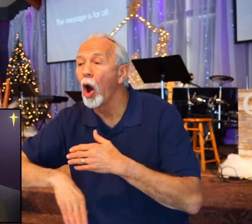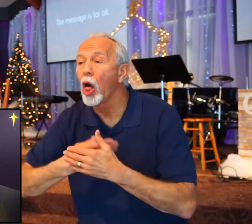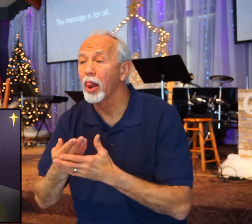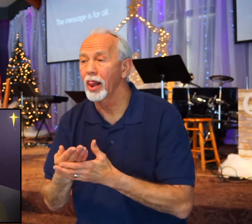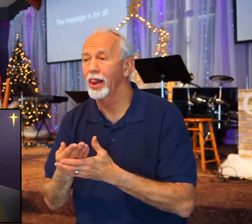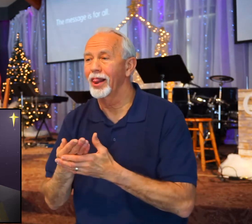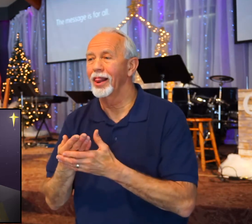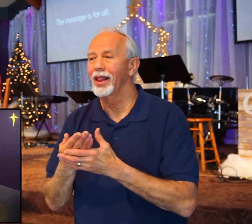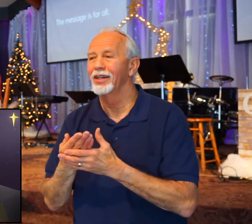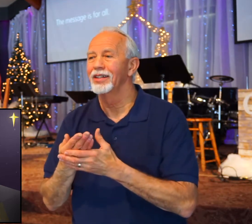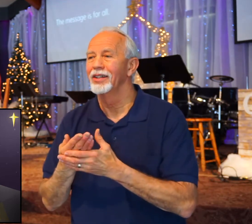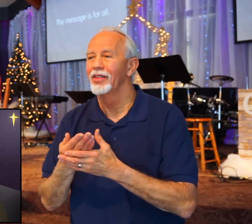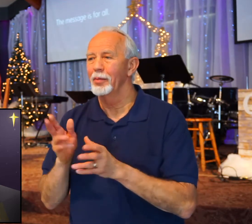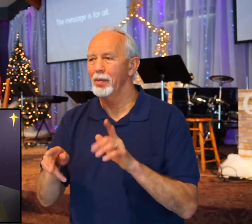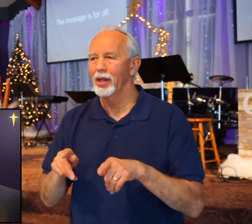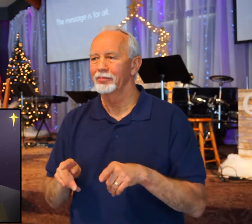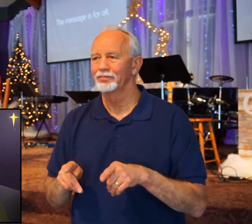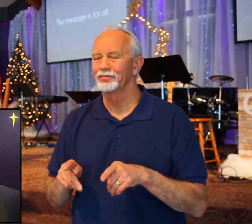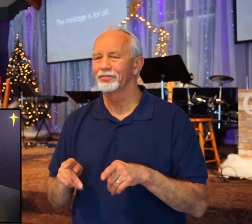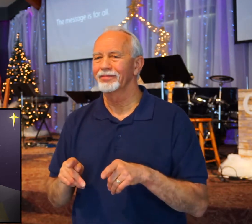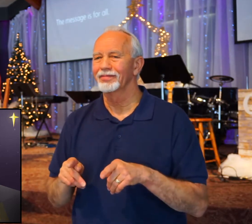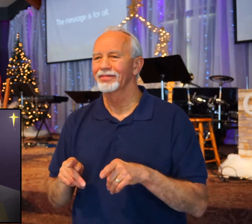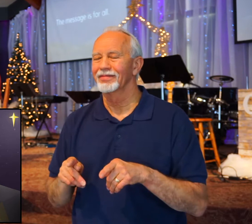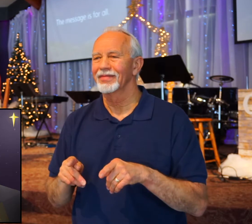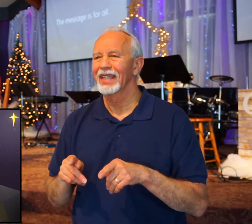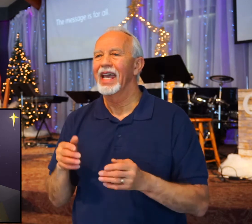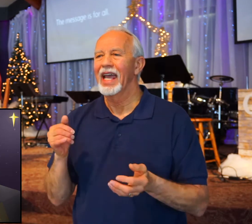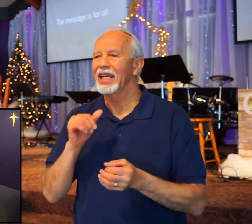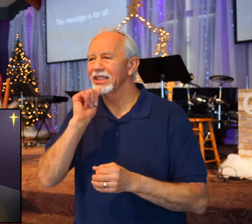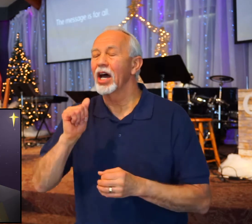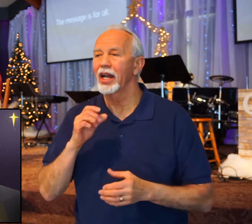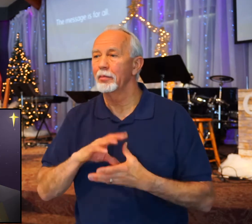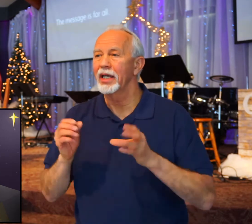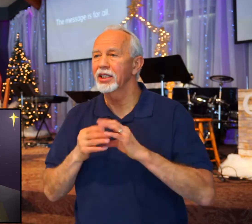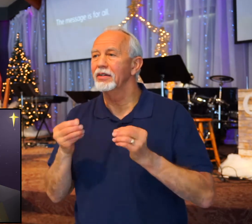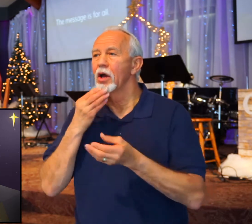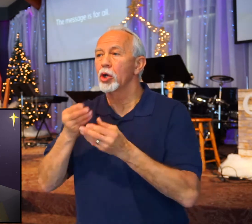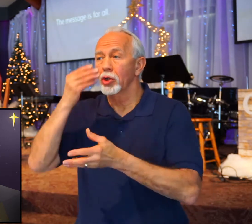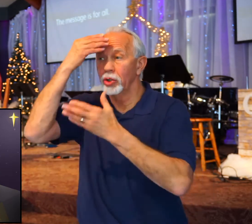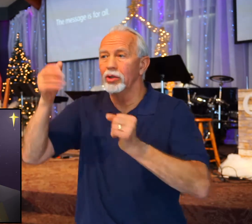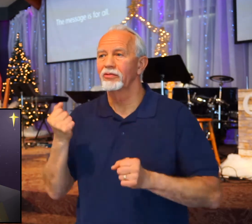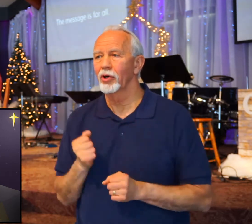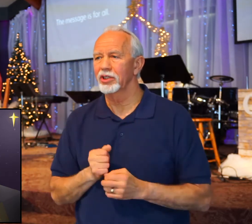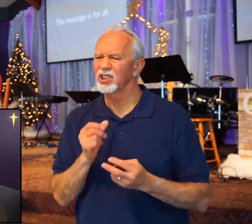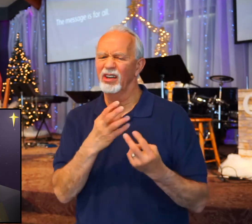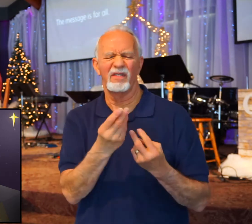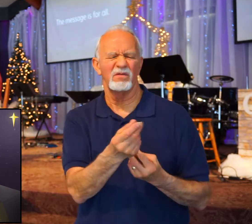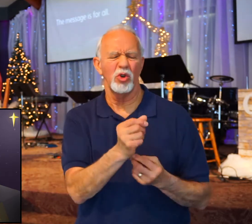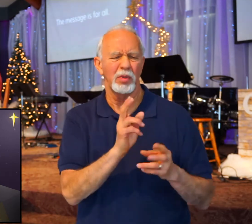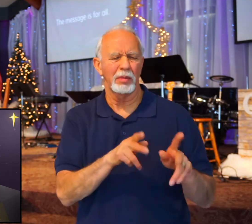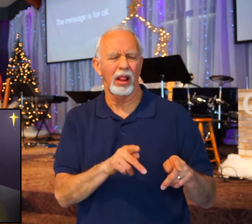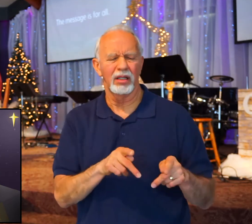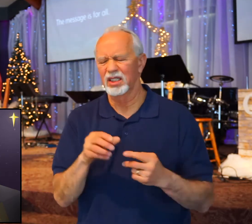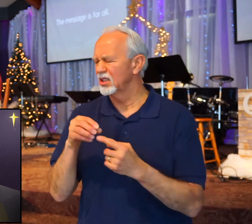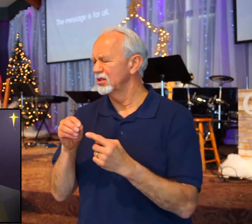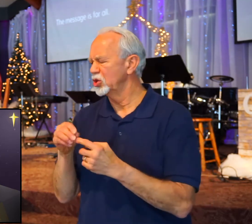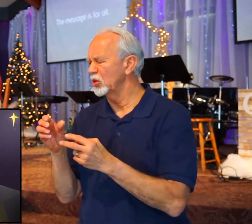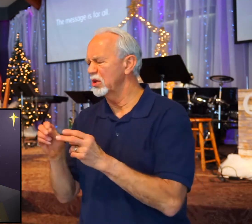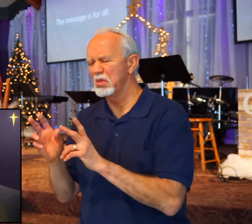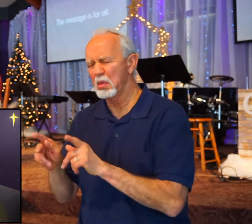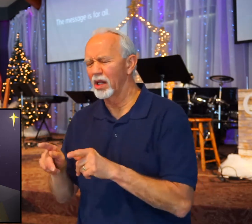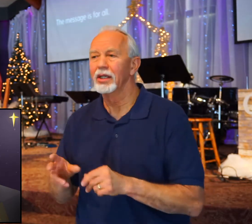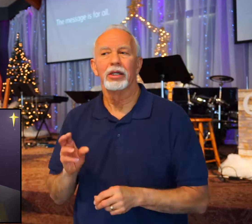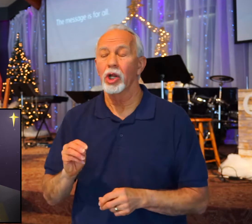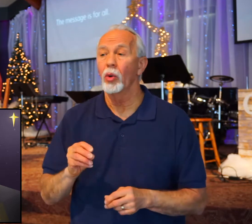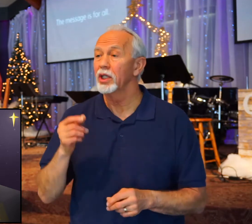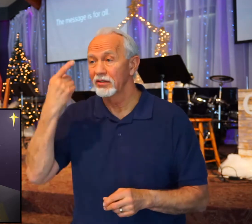All the people. It's not a message of good news for a select few. It's not that. It's for